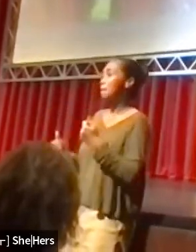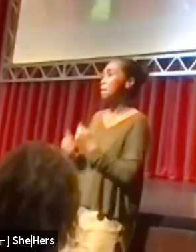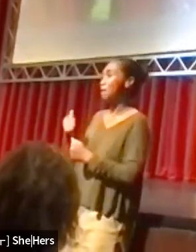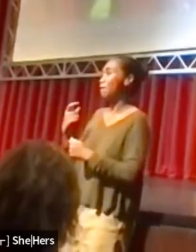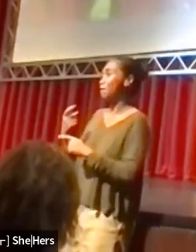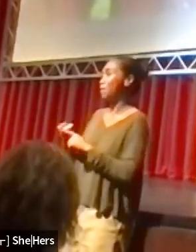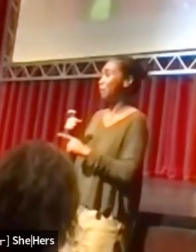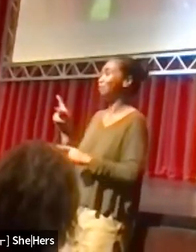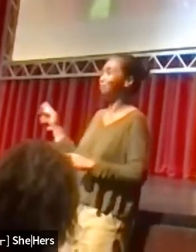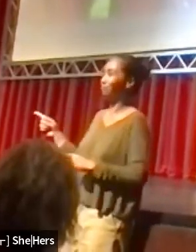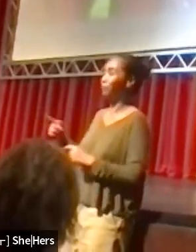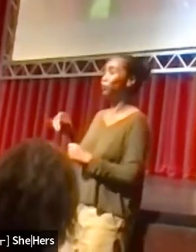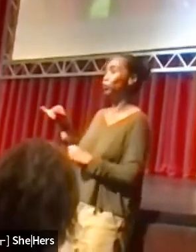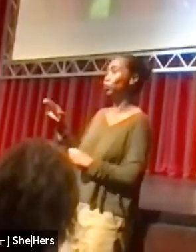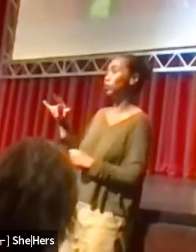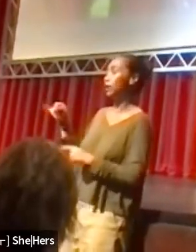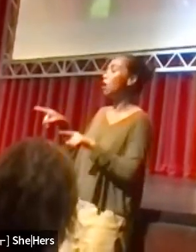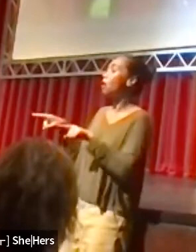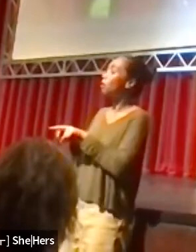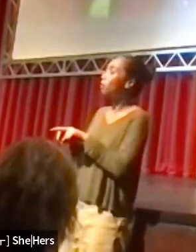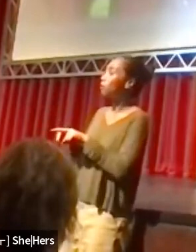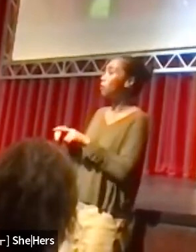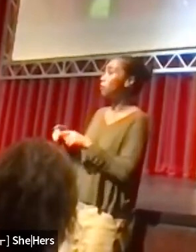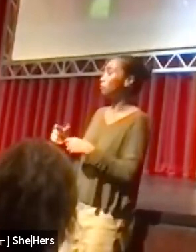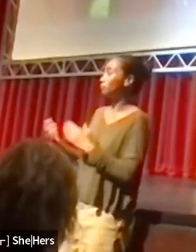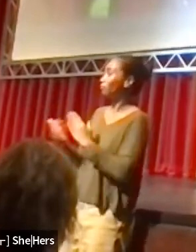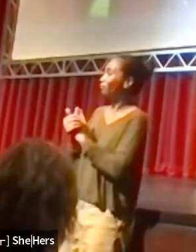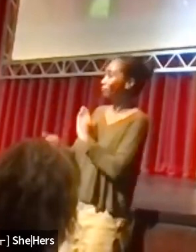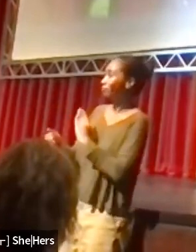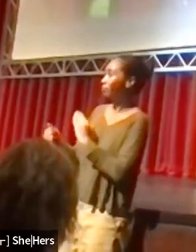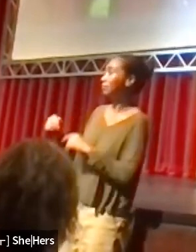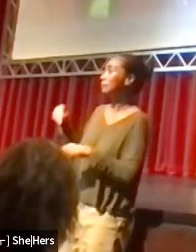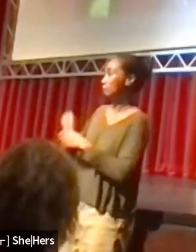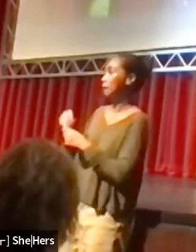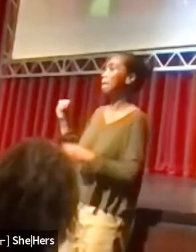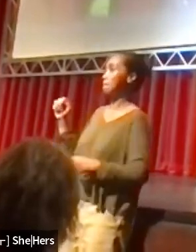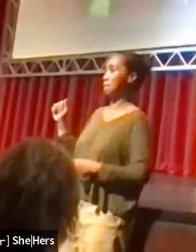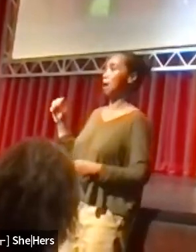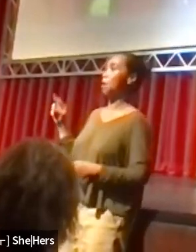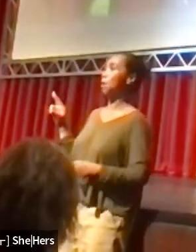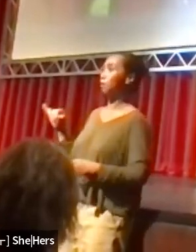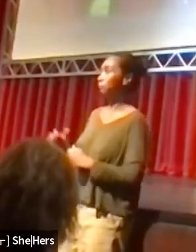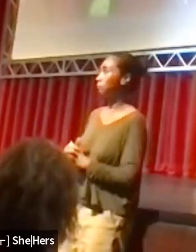her. Julie is also fluent in Te Reo Māori.